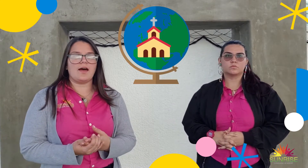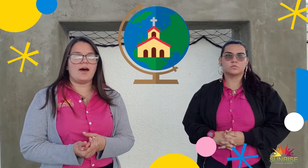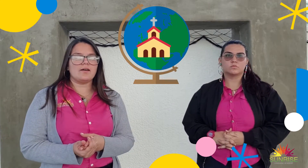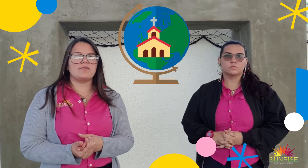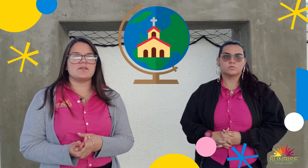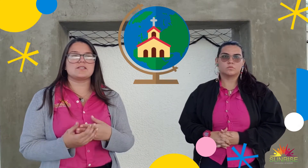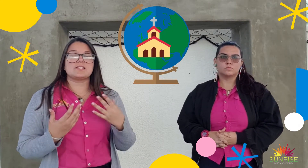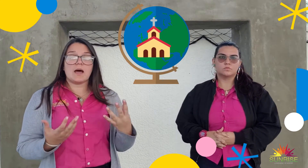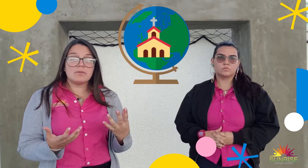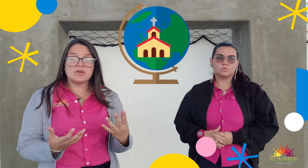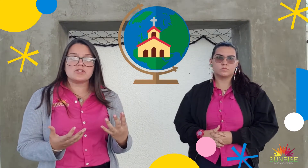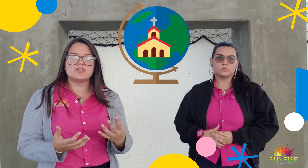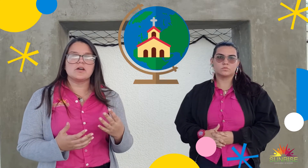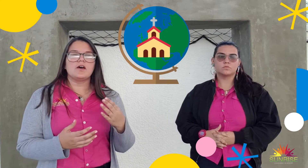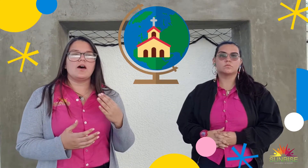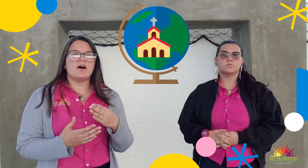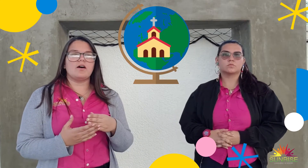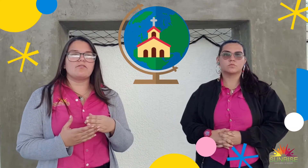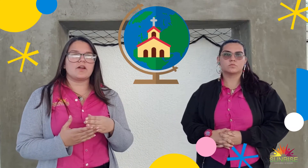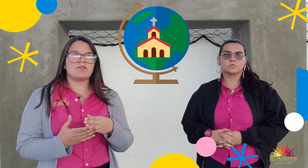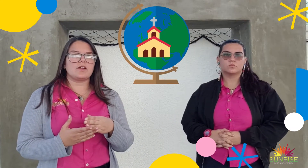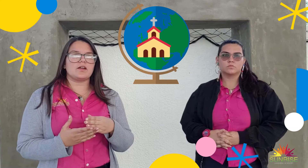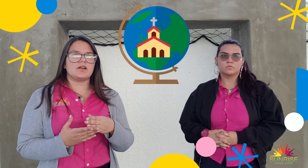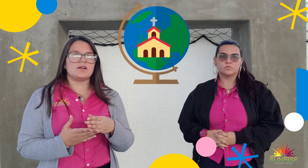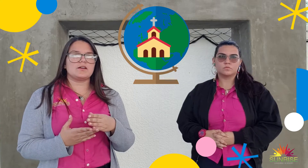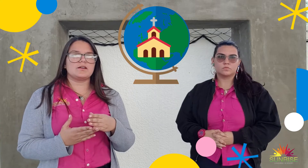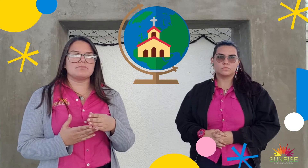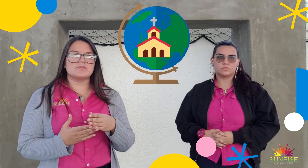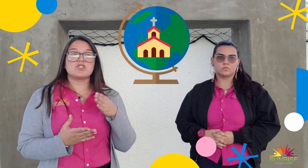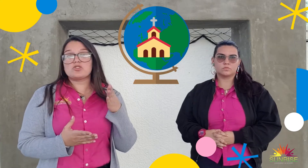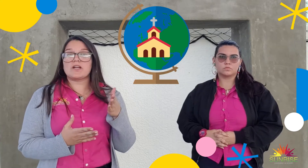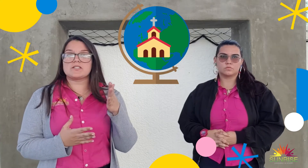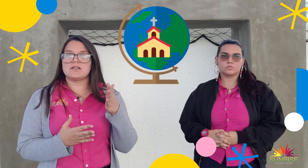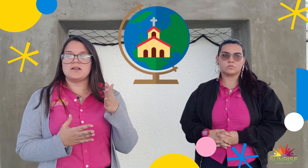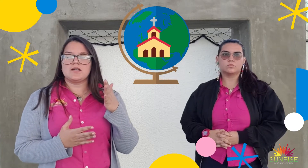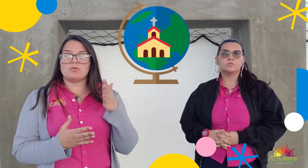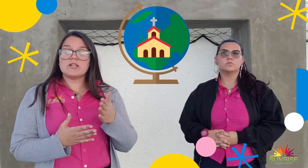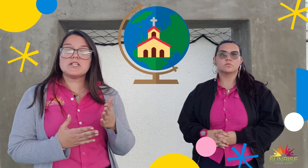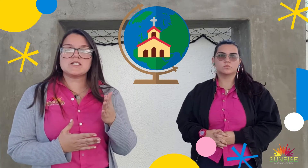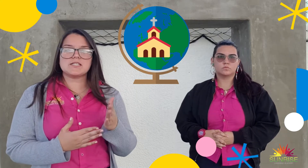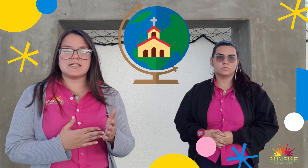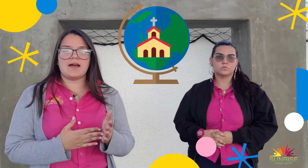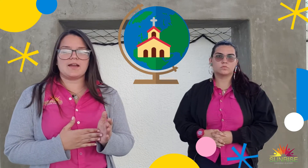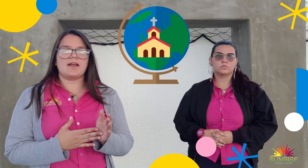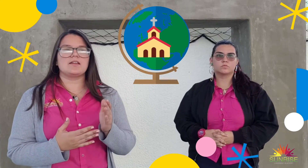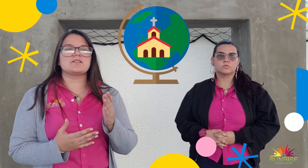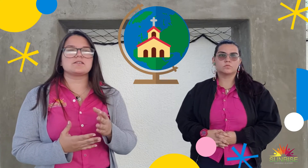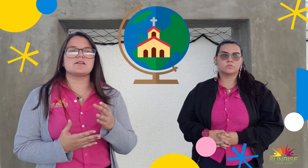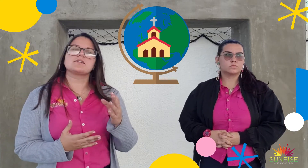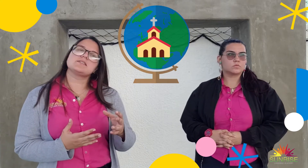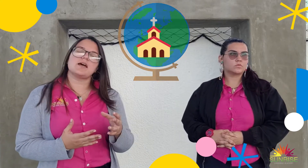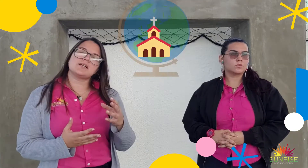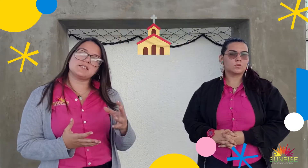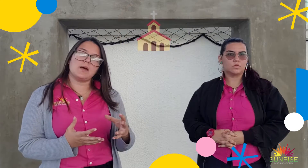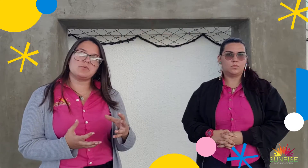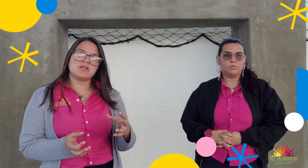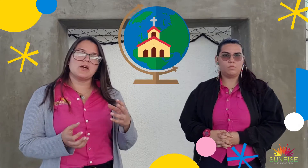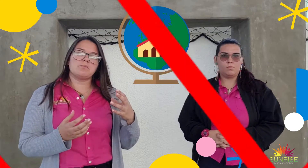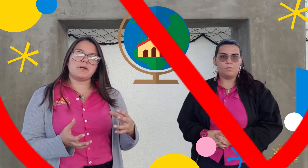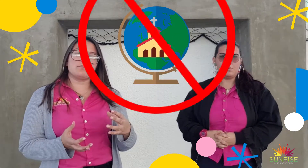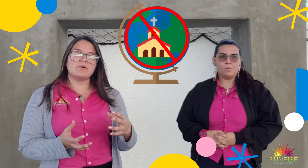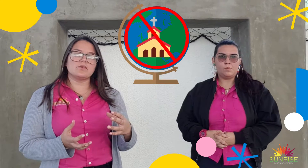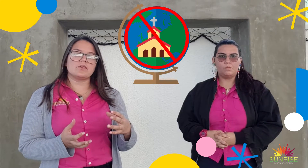that have established a very strict religious line and doesn't